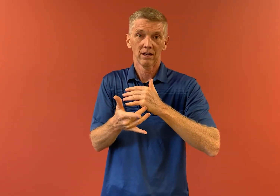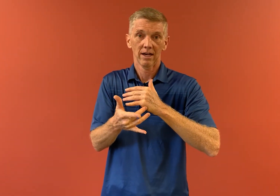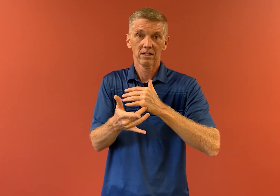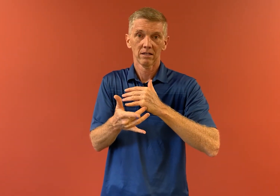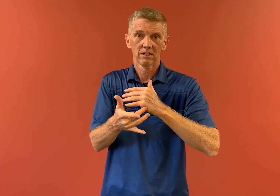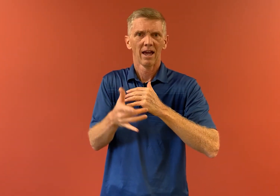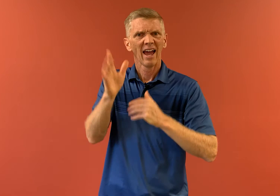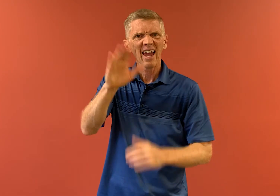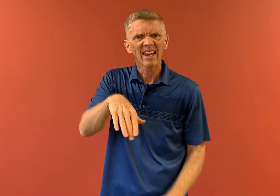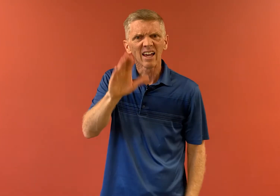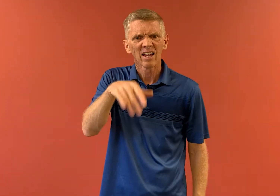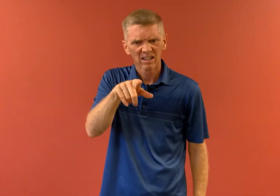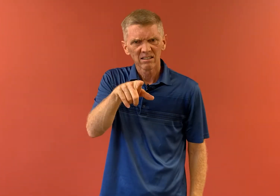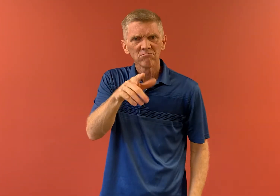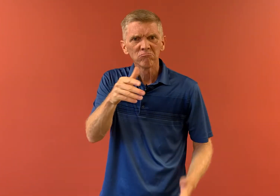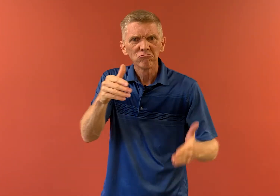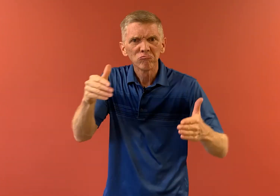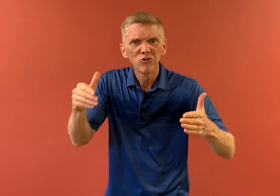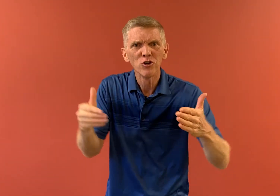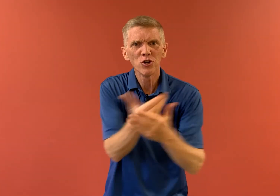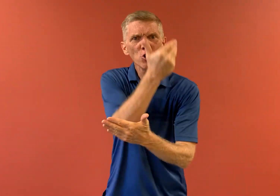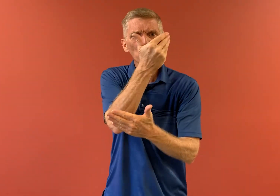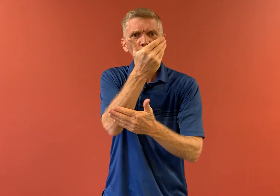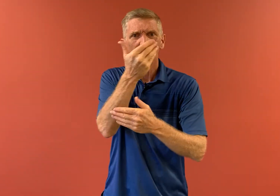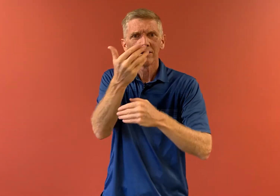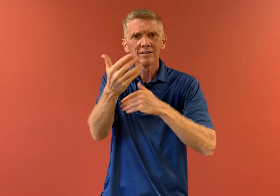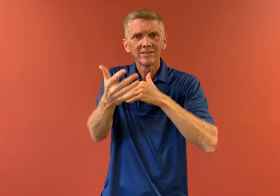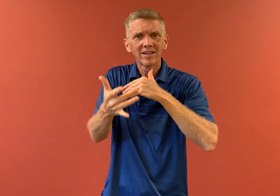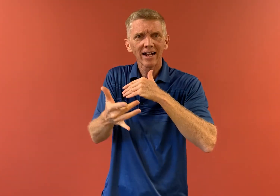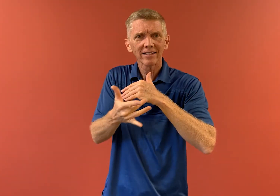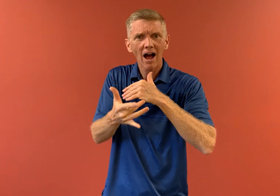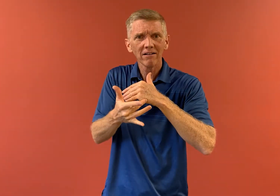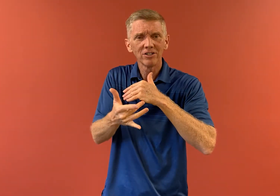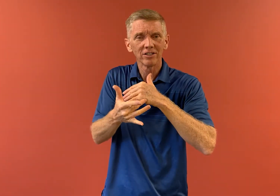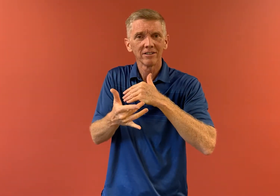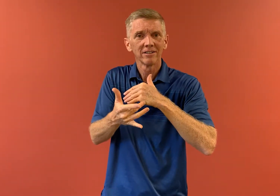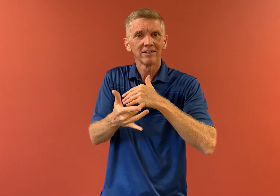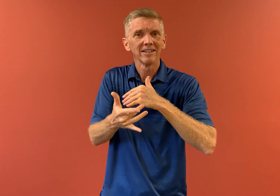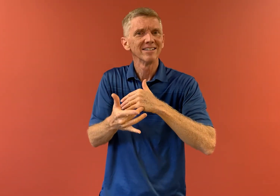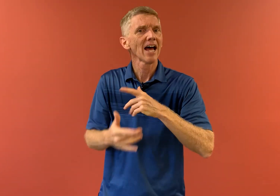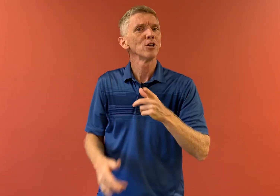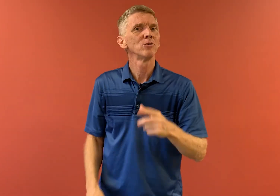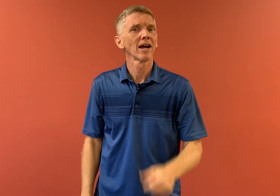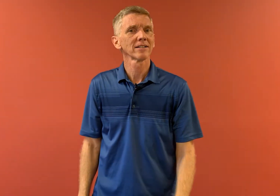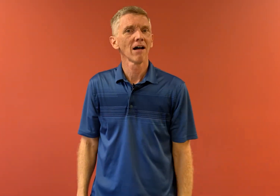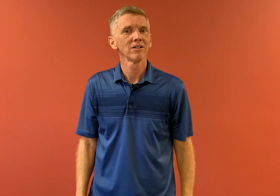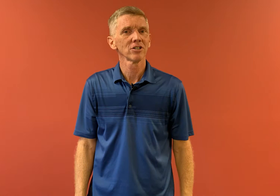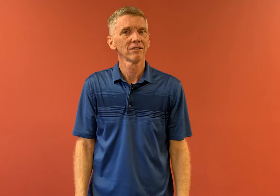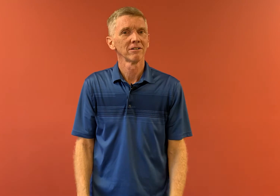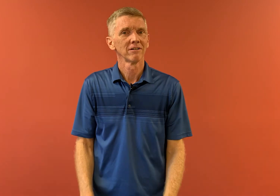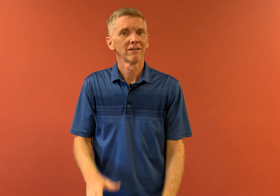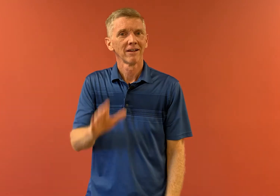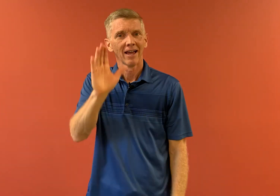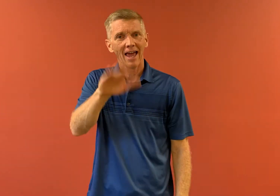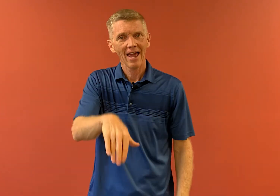Okay. Hey, new technology. Is that new technology?